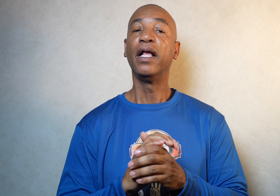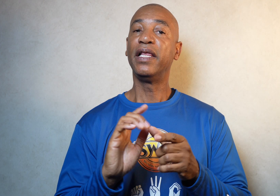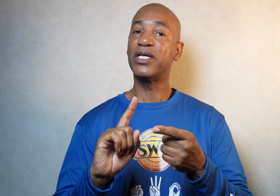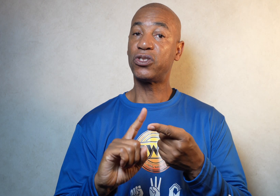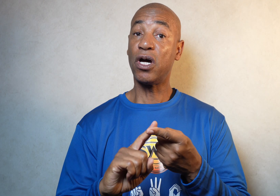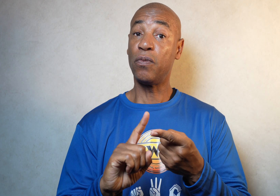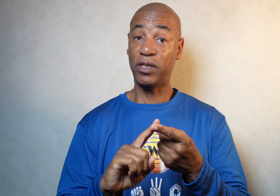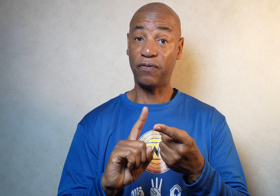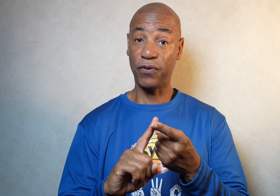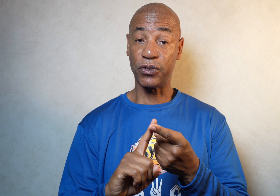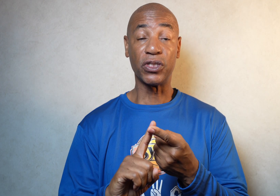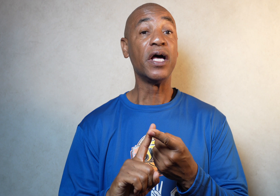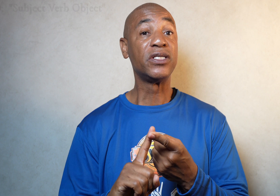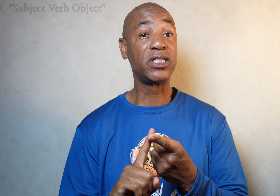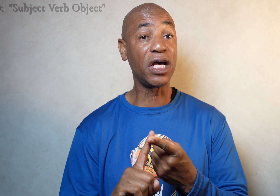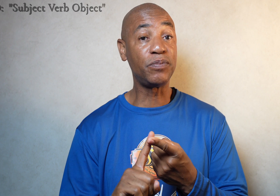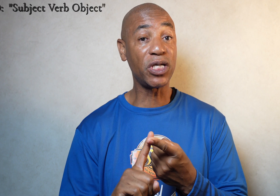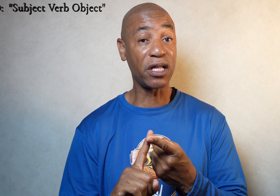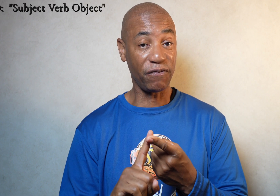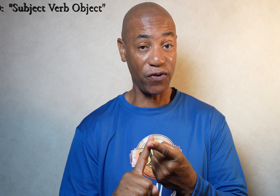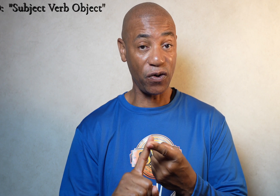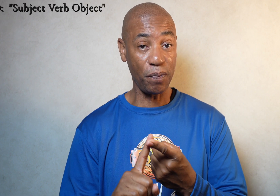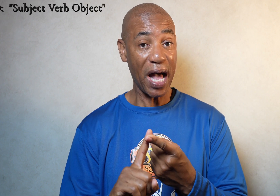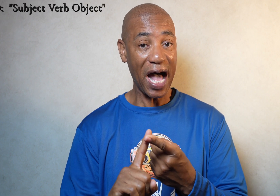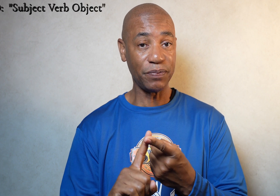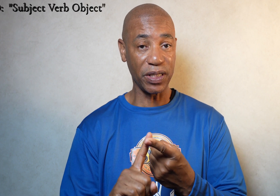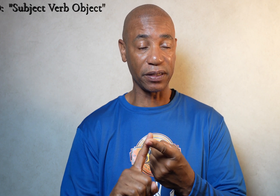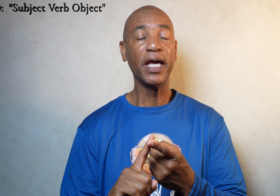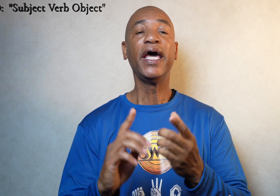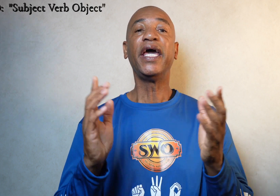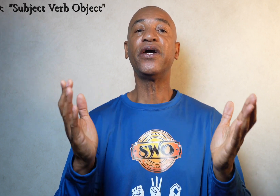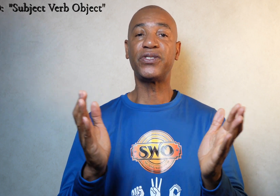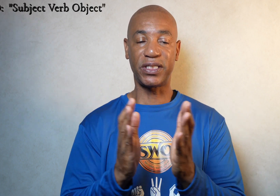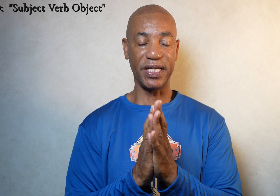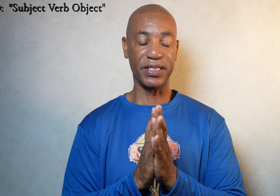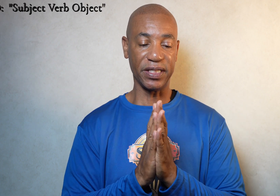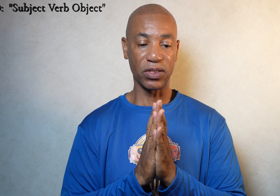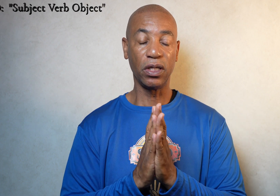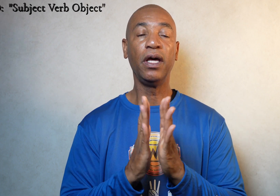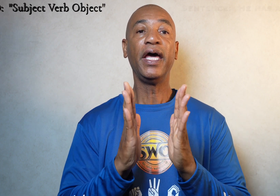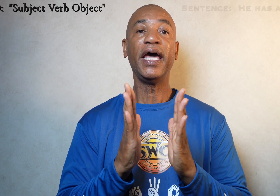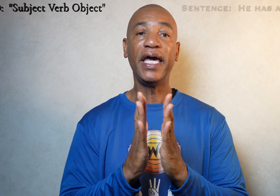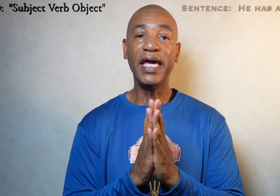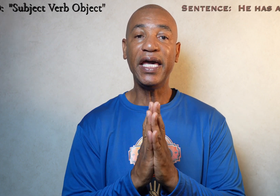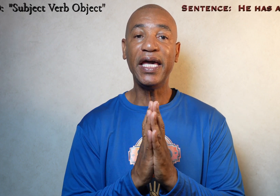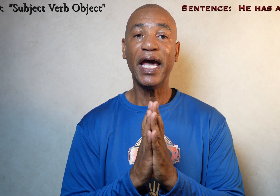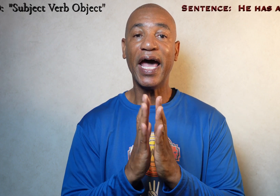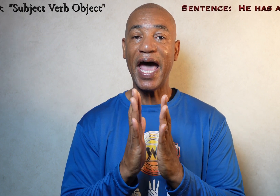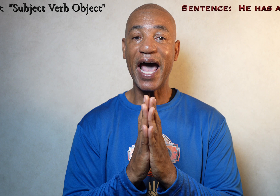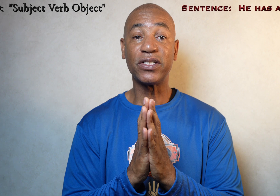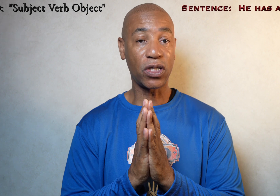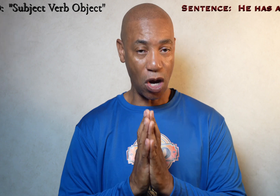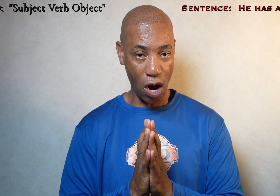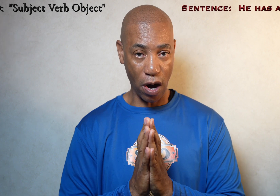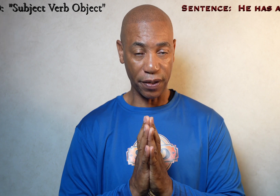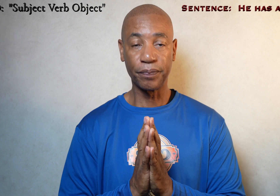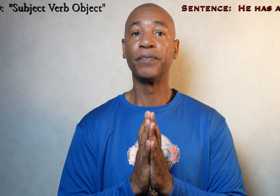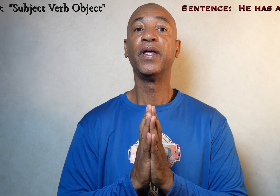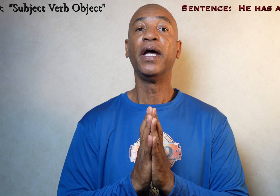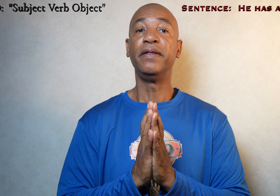Let's start with the first, subject verb object. Here's a sentence. He has a car. Now